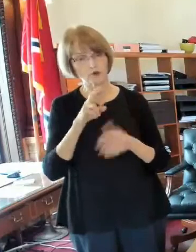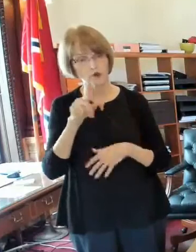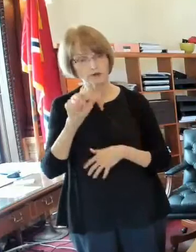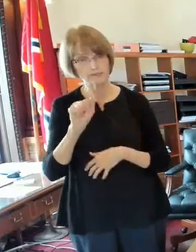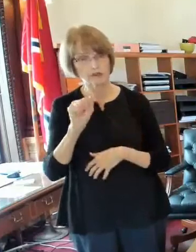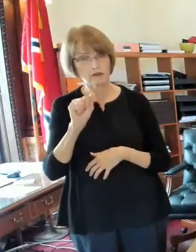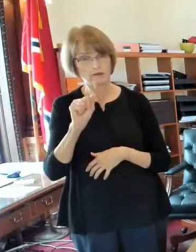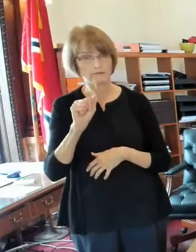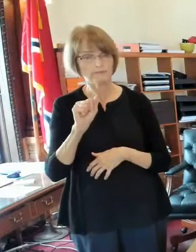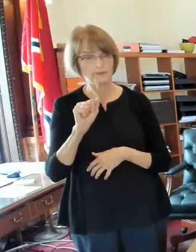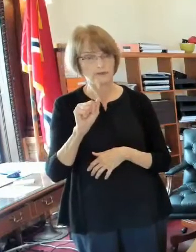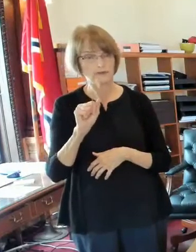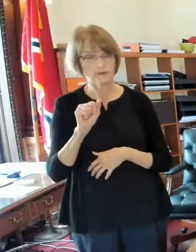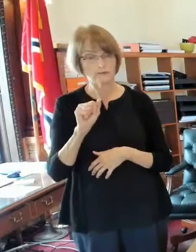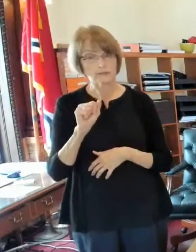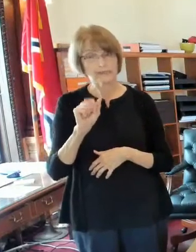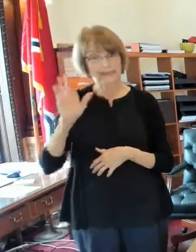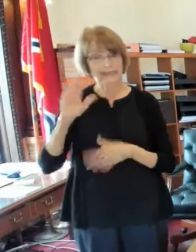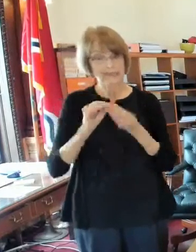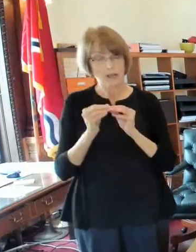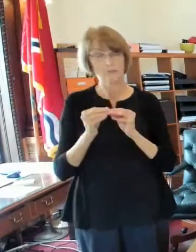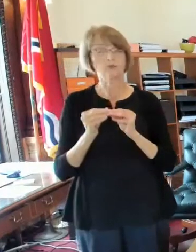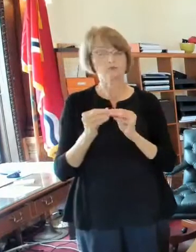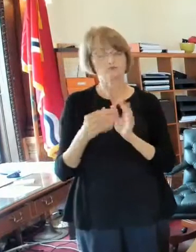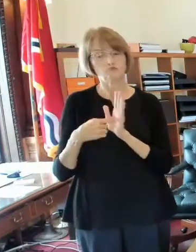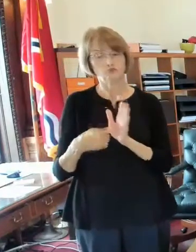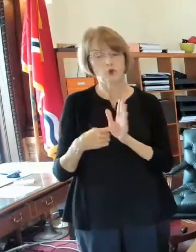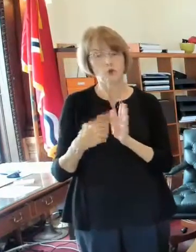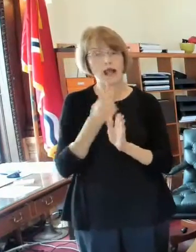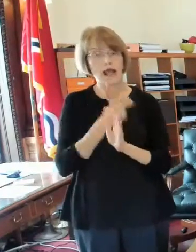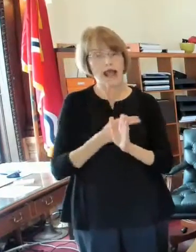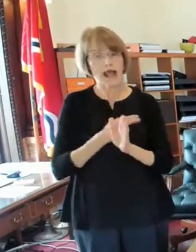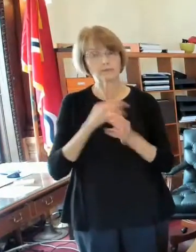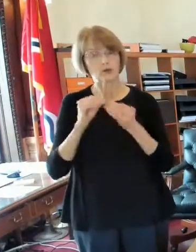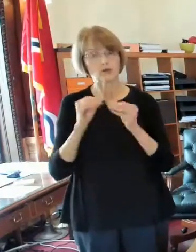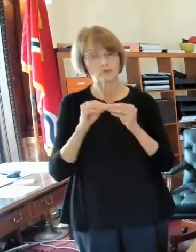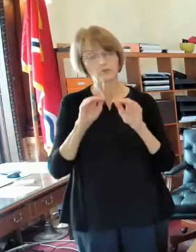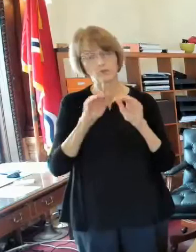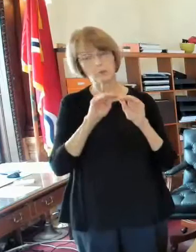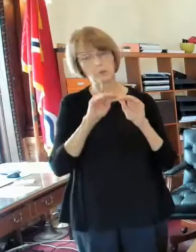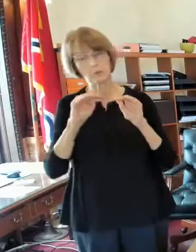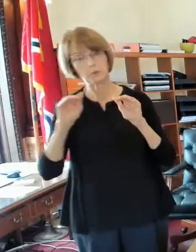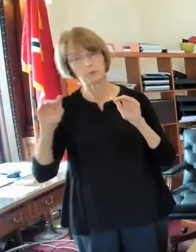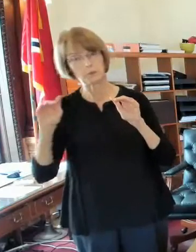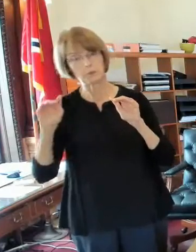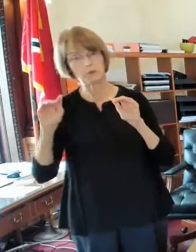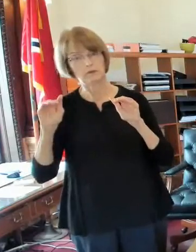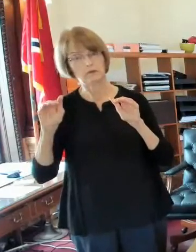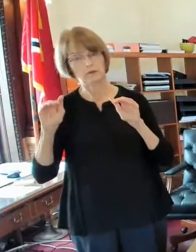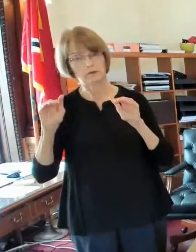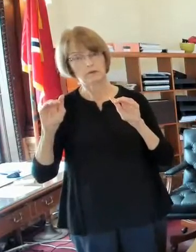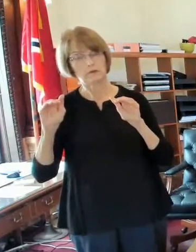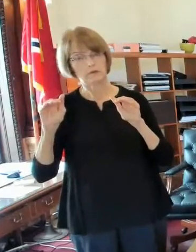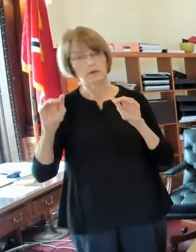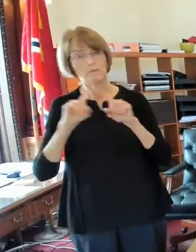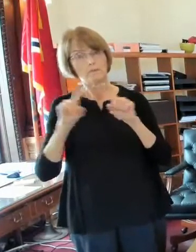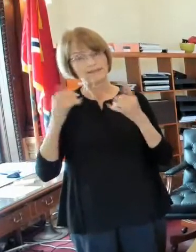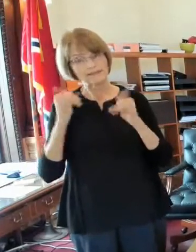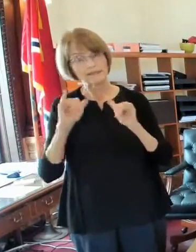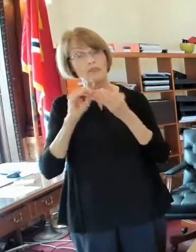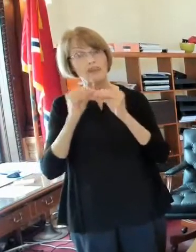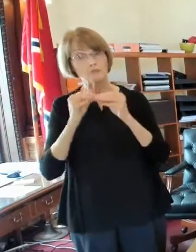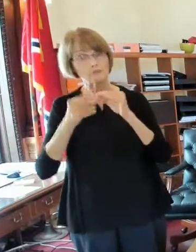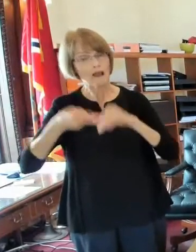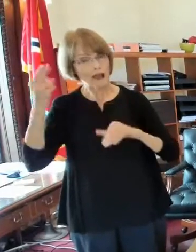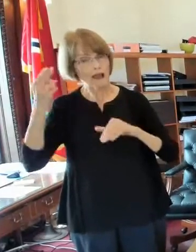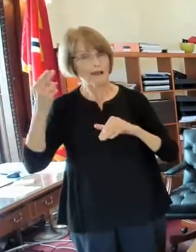have his numbers here, is that hospital numbers are stabilizing, but they're stabilizing at a fairly high level, and those are